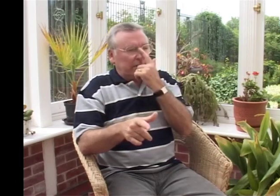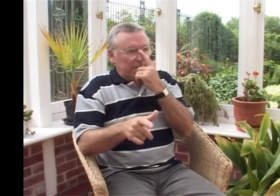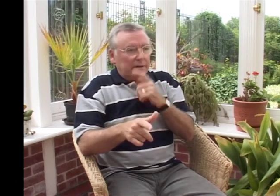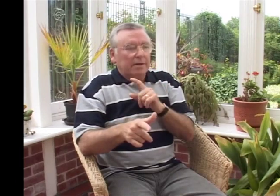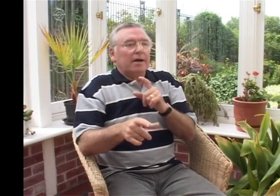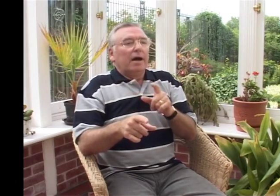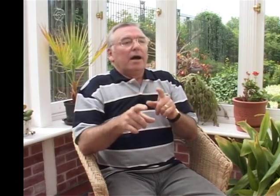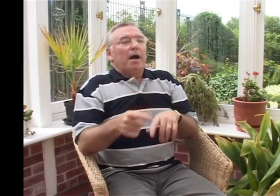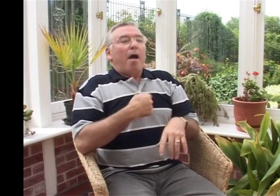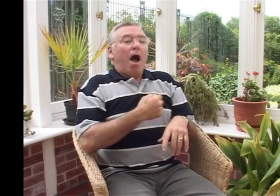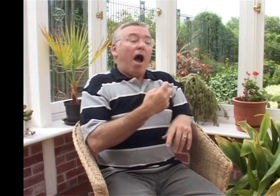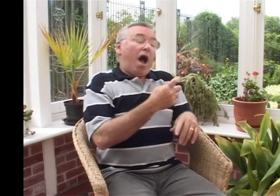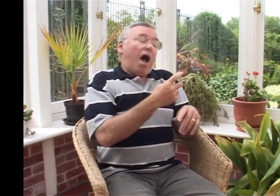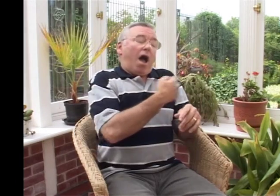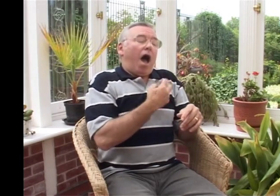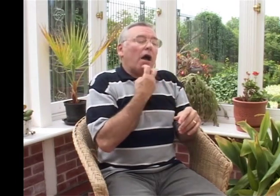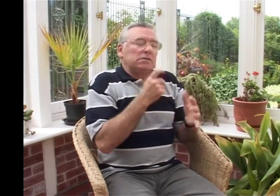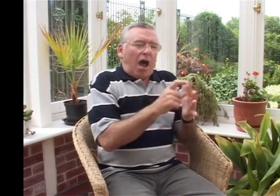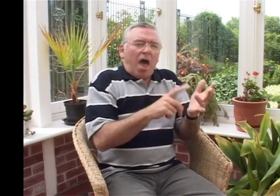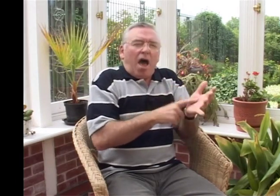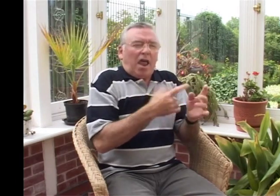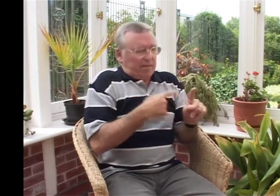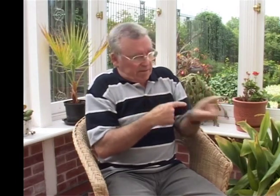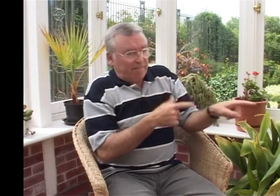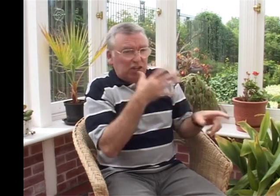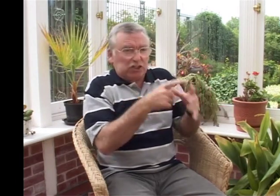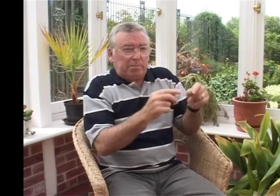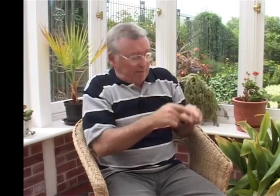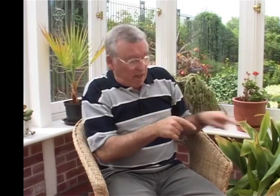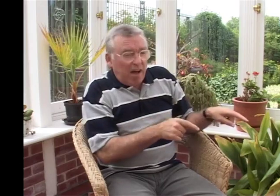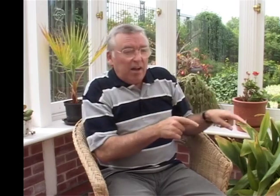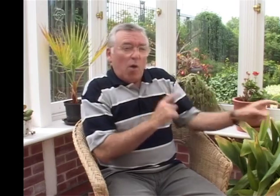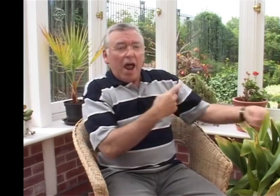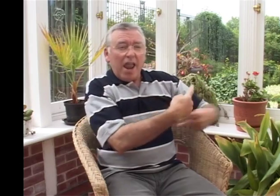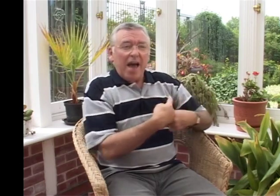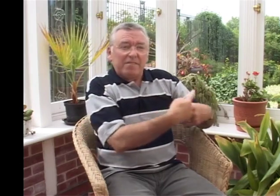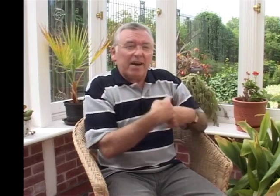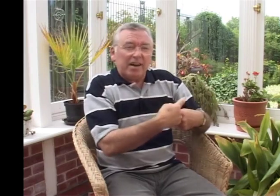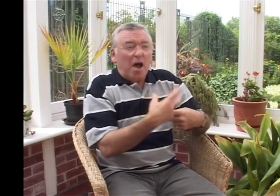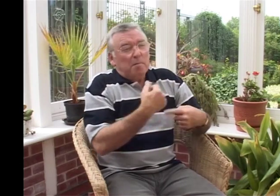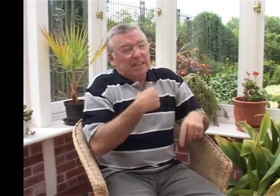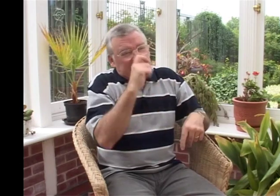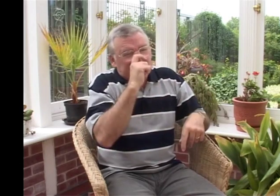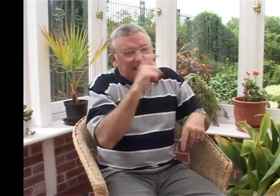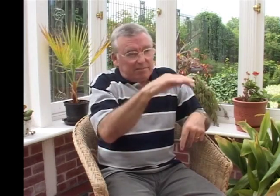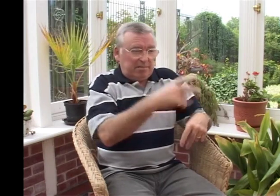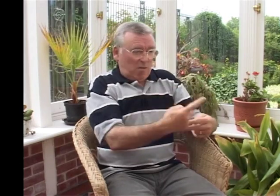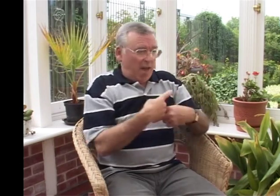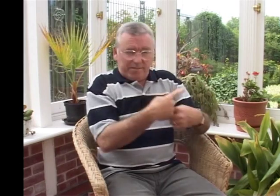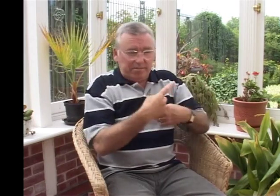I remember my Aunt Dolly, she used to live just by the fish and chip shop. She used to come round to look after me and my sister when we were small. Yeah.